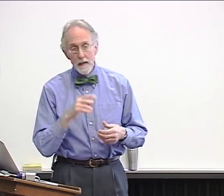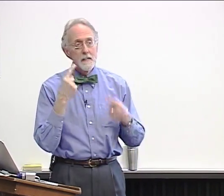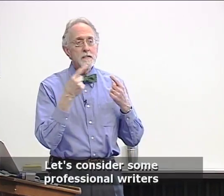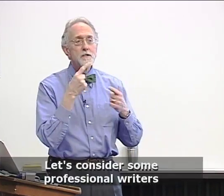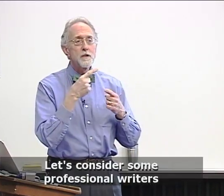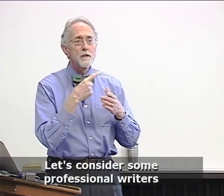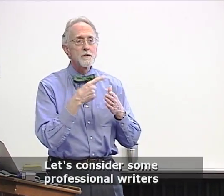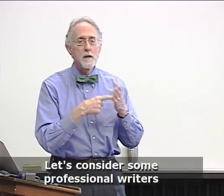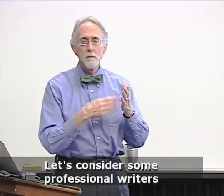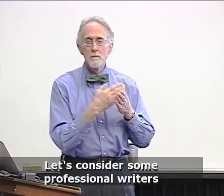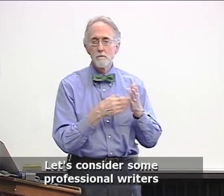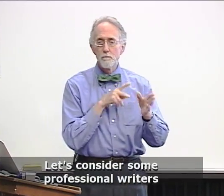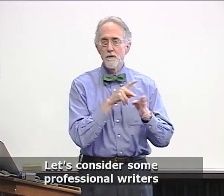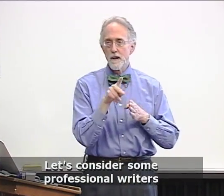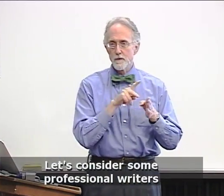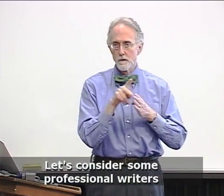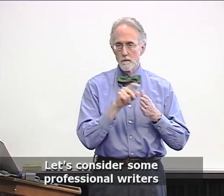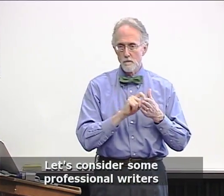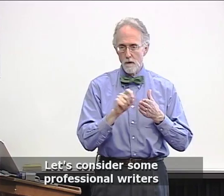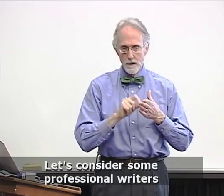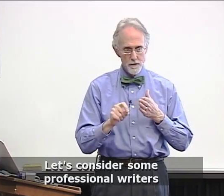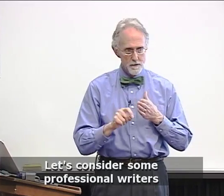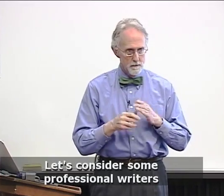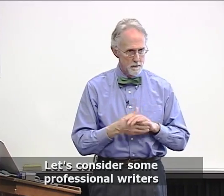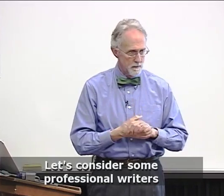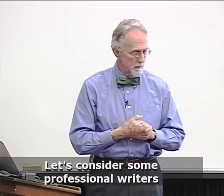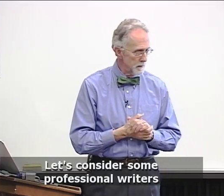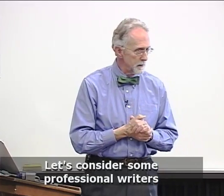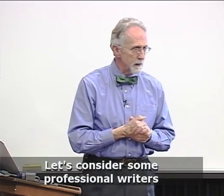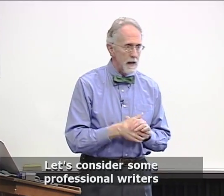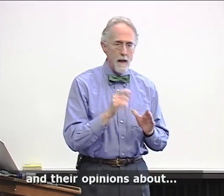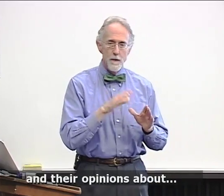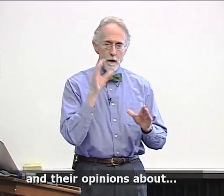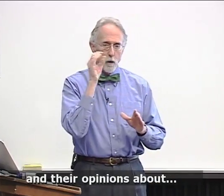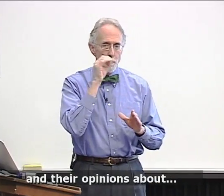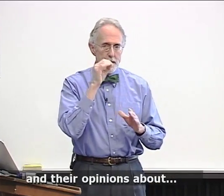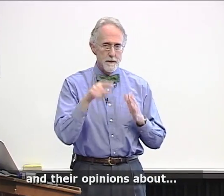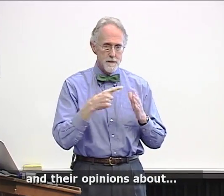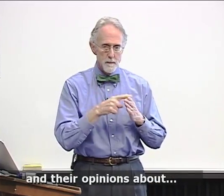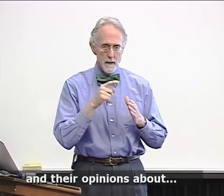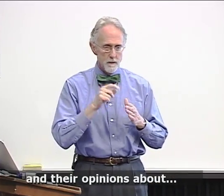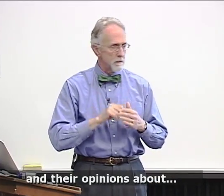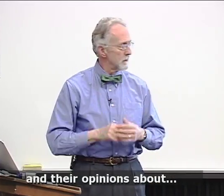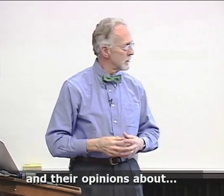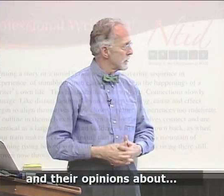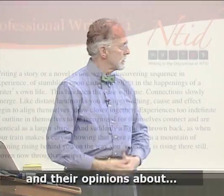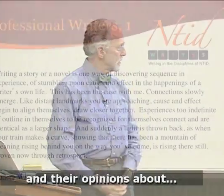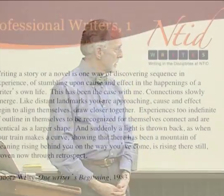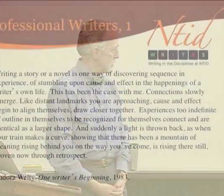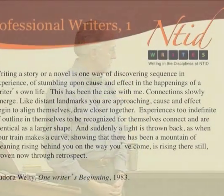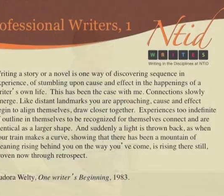Let's consider some professional writers and their opinions about